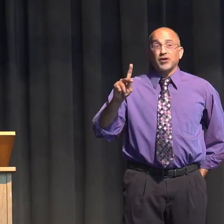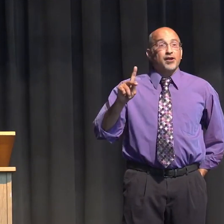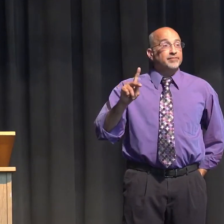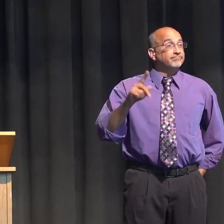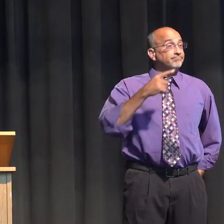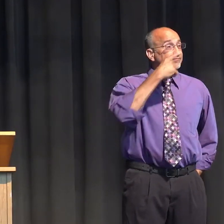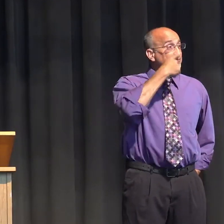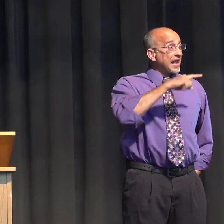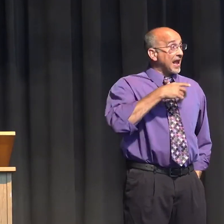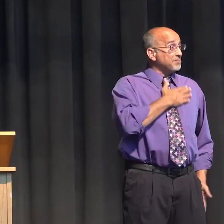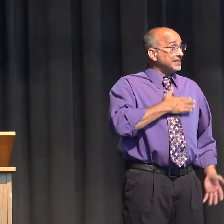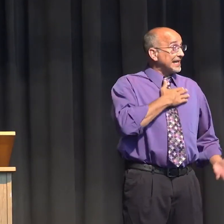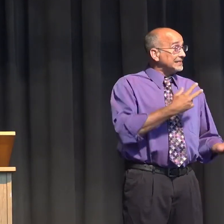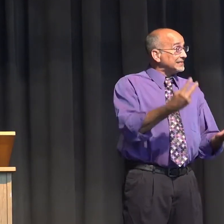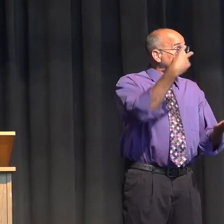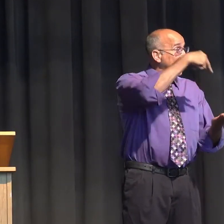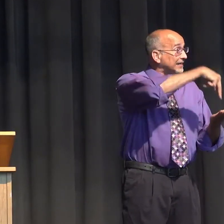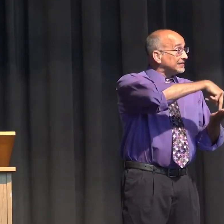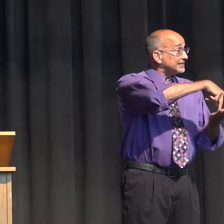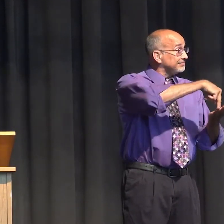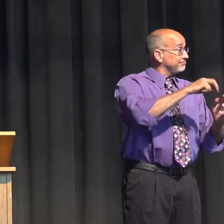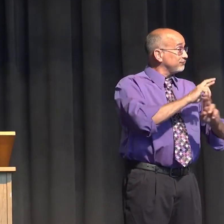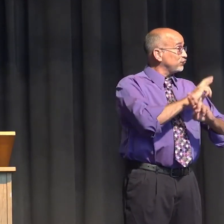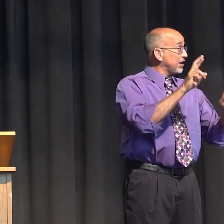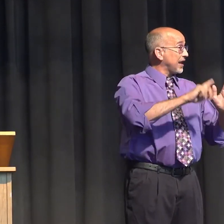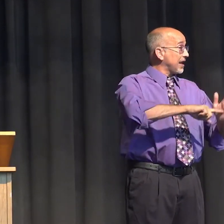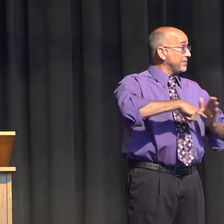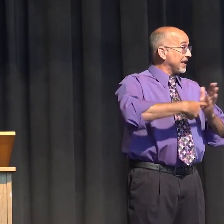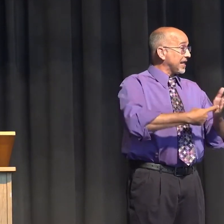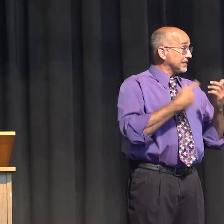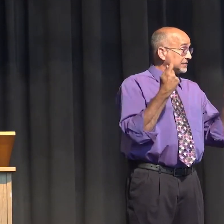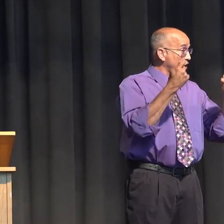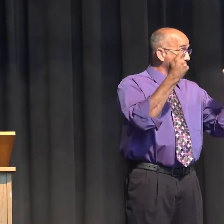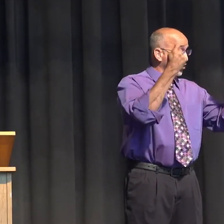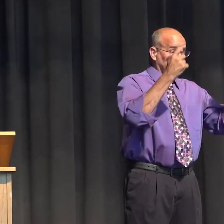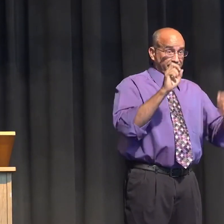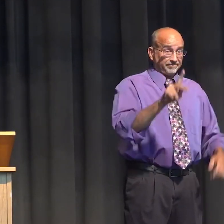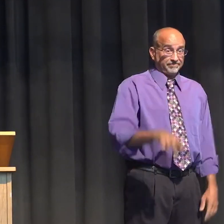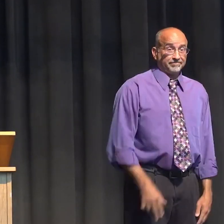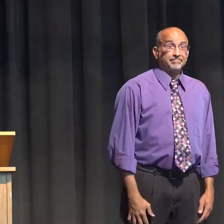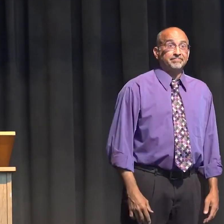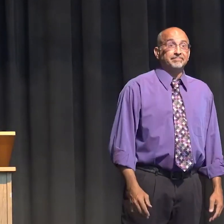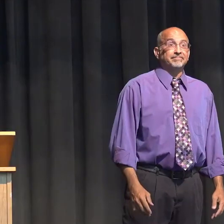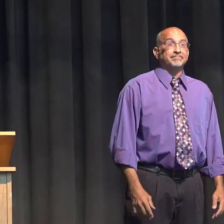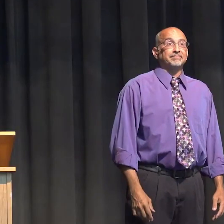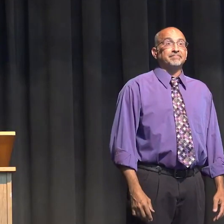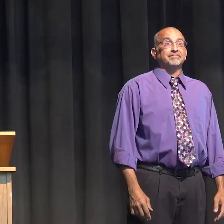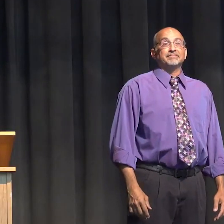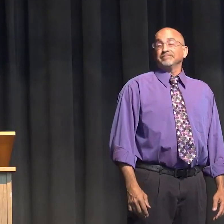Okay? Would you mind please standing? We're ready to begin the ceremony. Thank you.